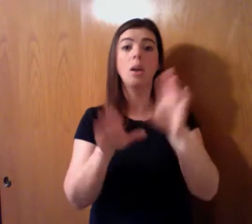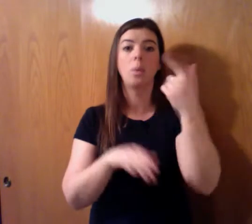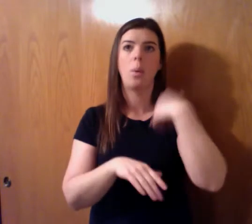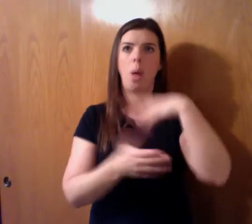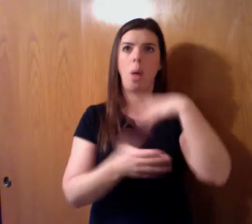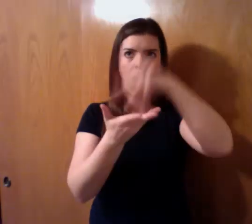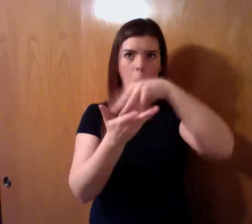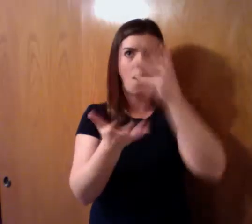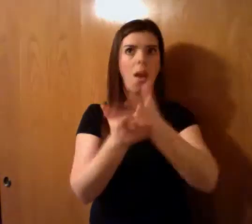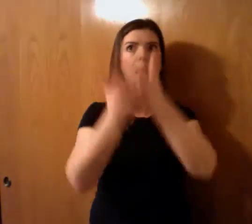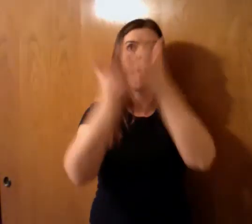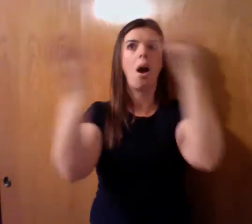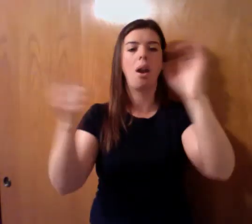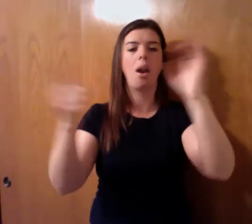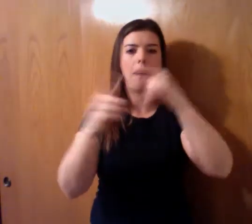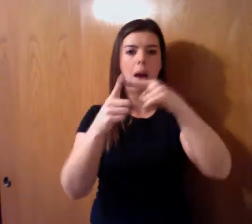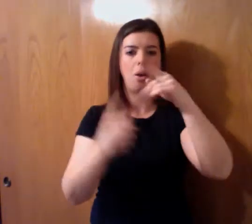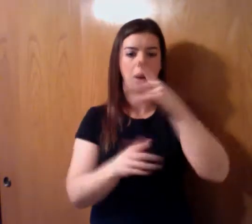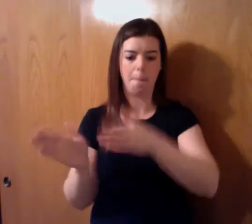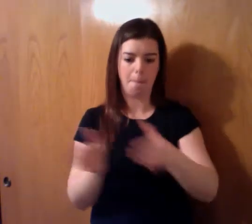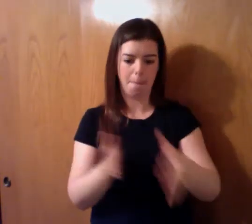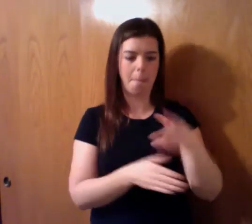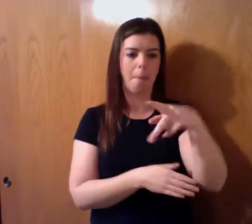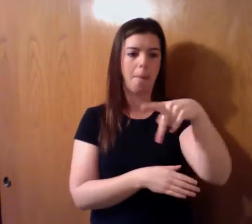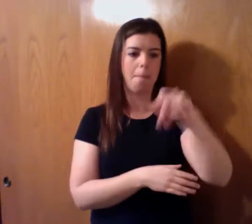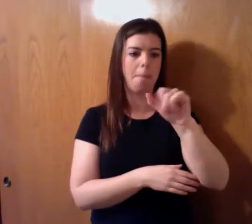pattern blocks. What I need is 1 out of every 2 of